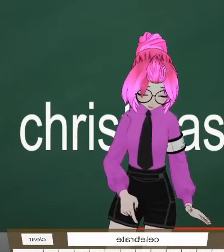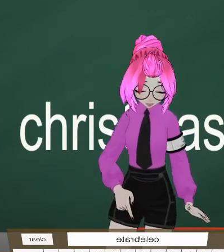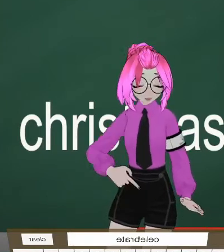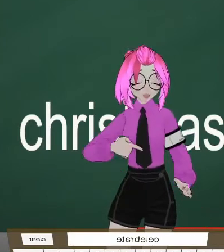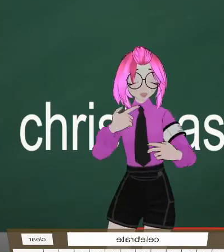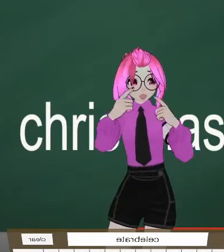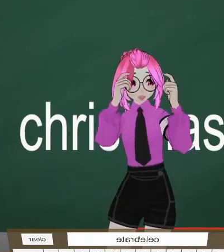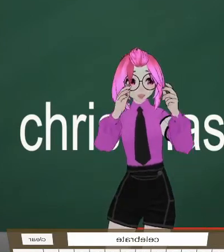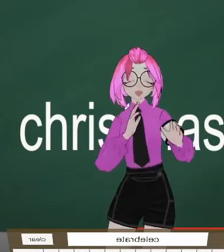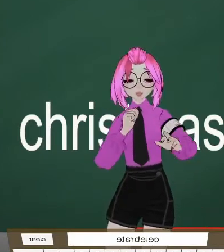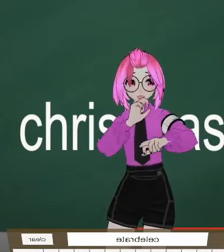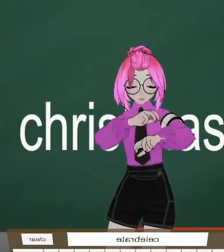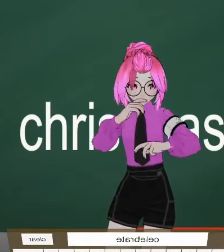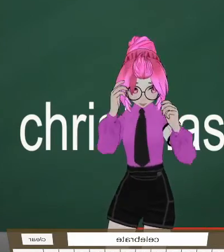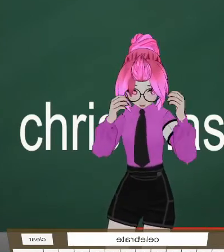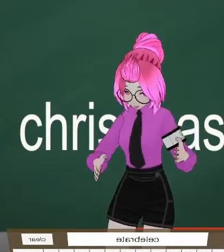i'm a sign teacher not an english teacher